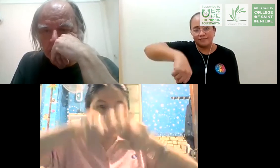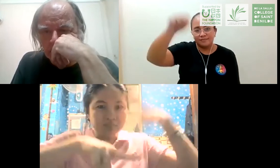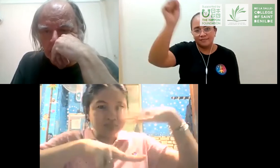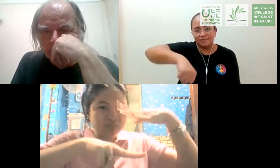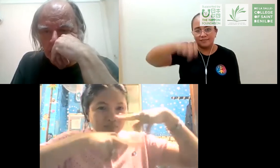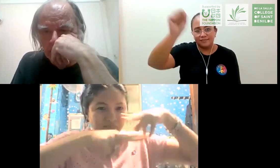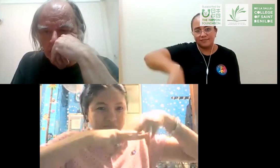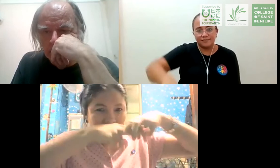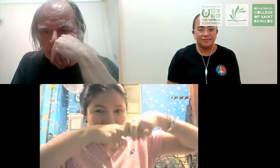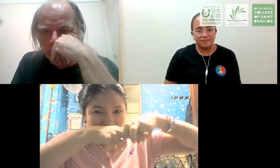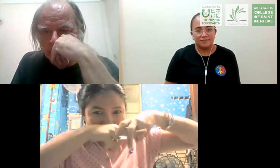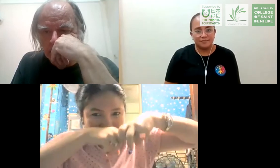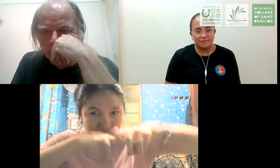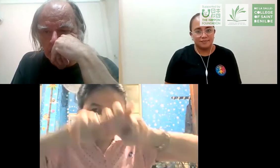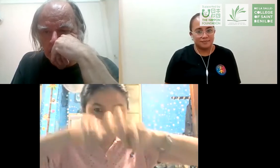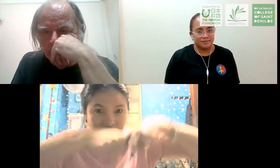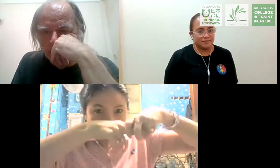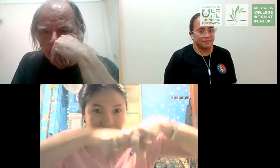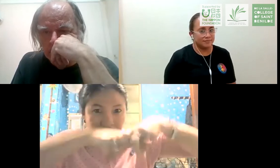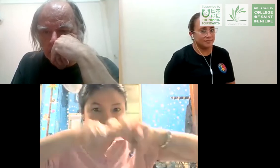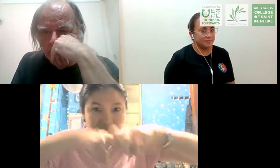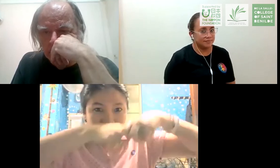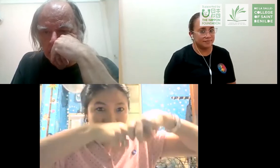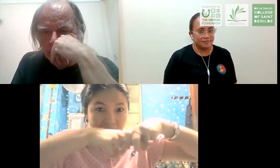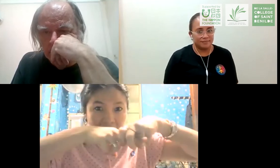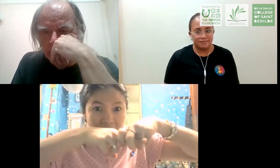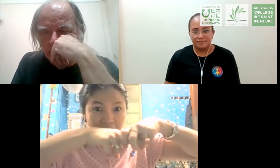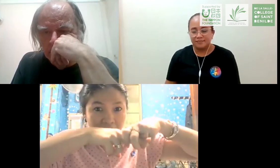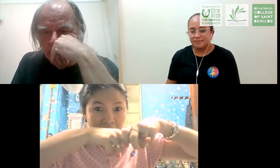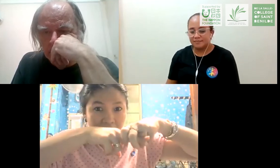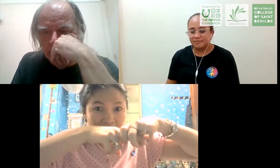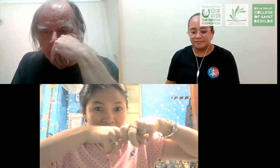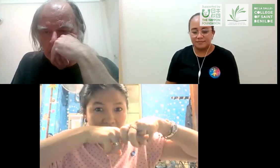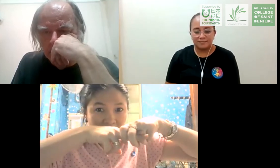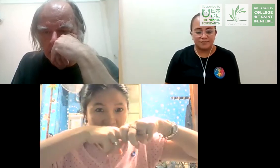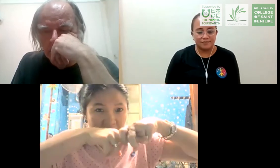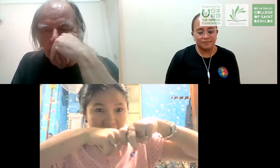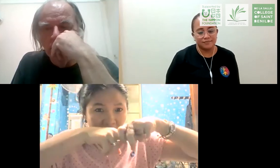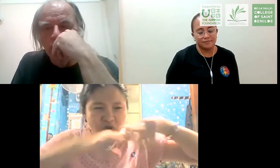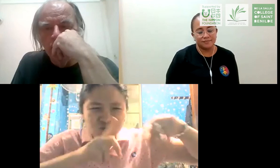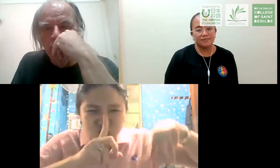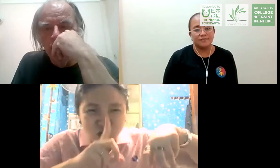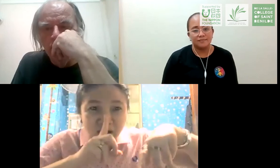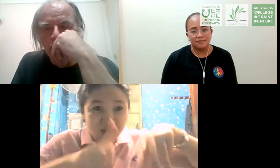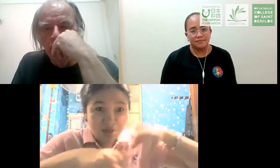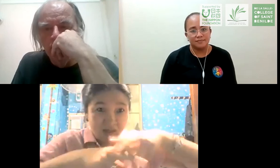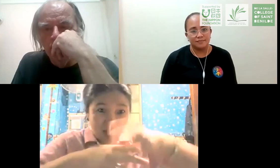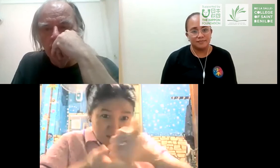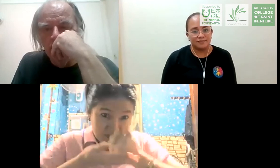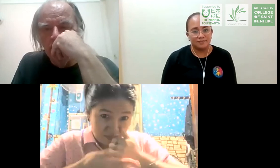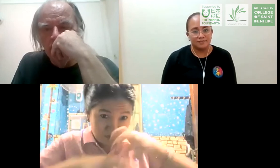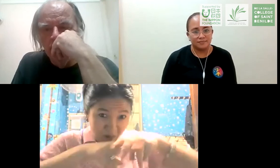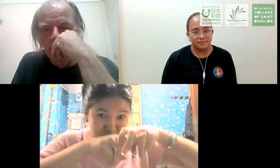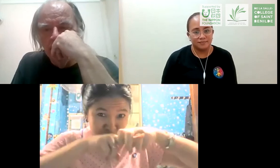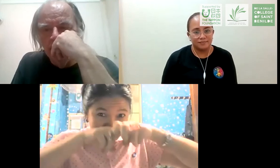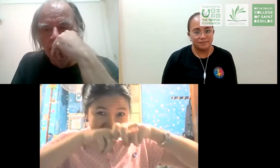And so the movement comes from the non-dominant, then doesn't matter. It's just the dominant hand. Wait, hold